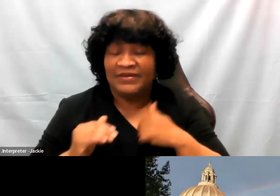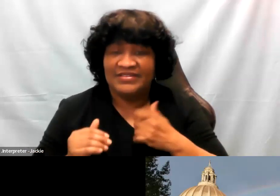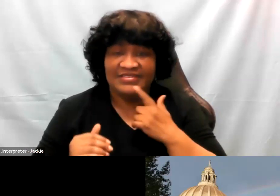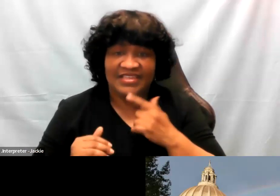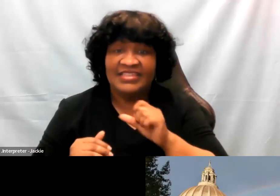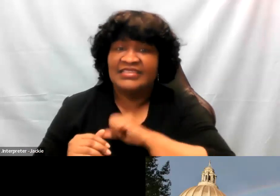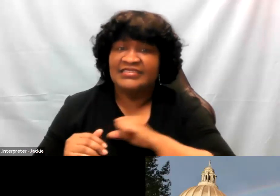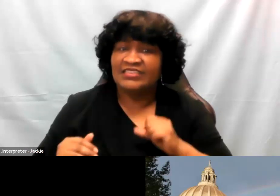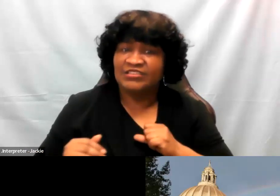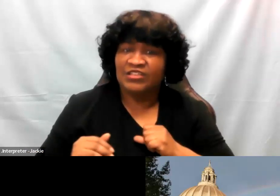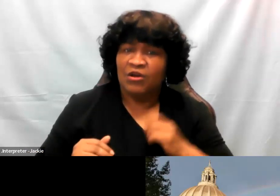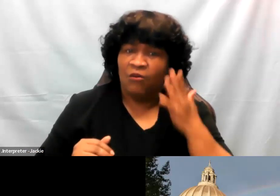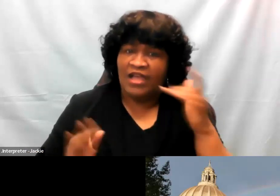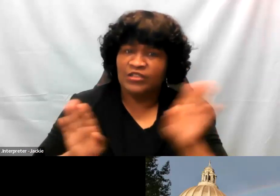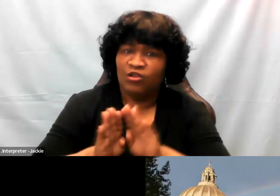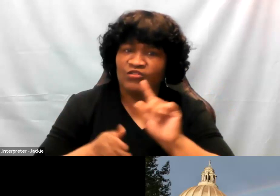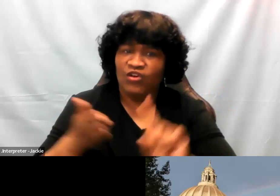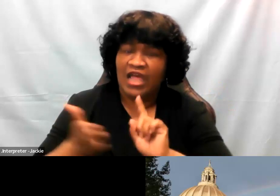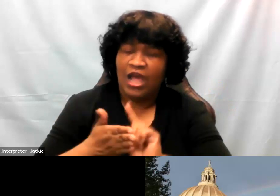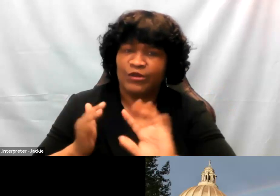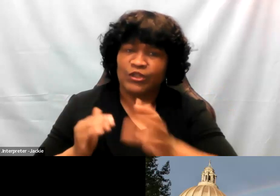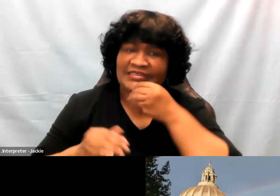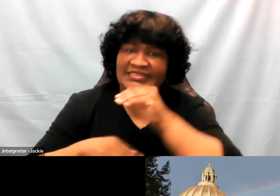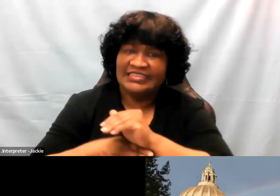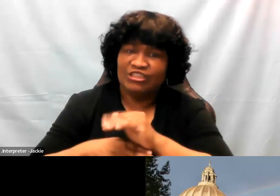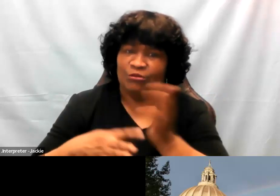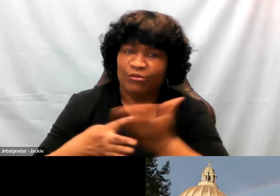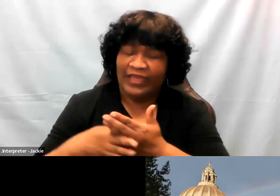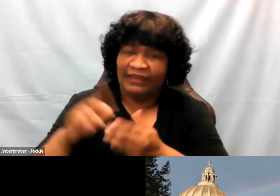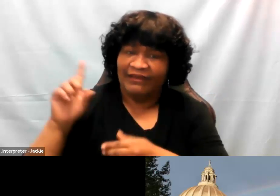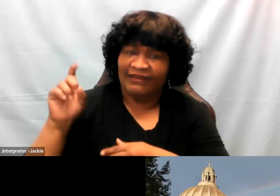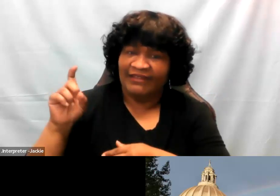"Senator, why are they closed for an hour? Is that a dinner break?" And so,